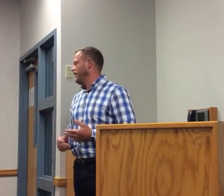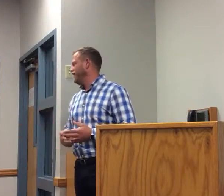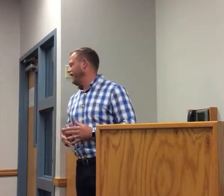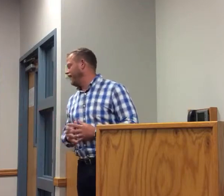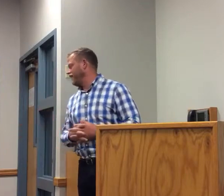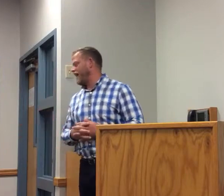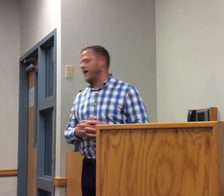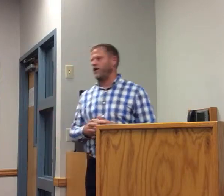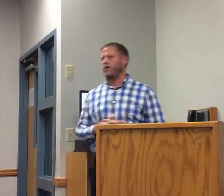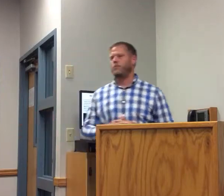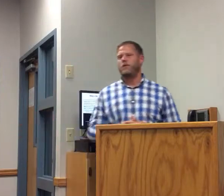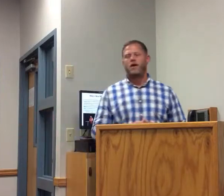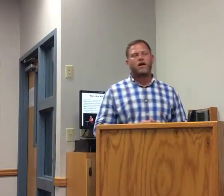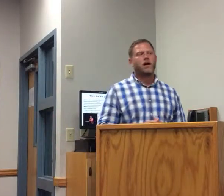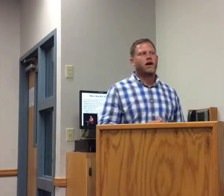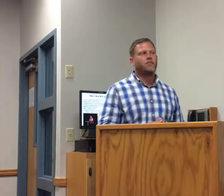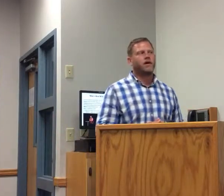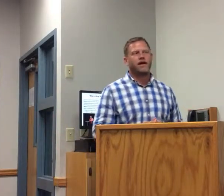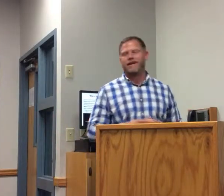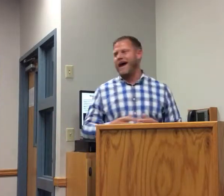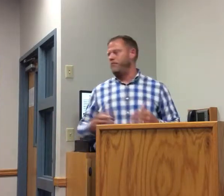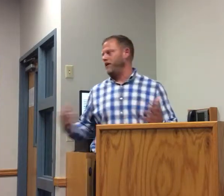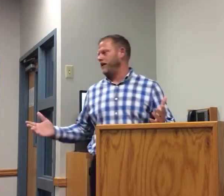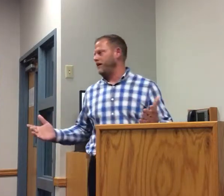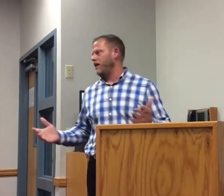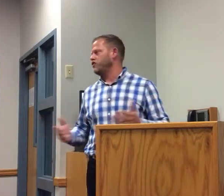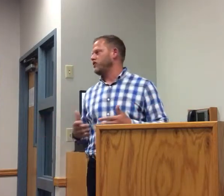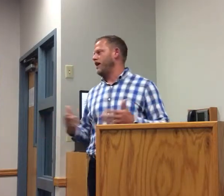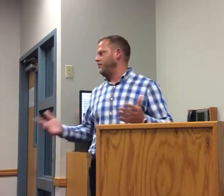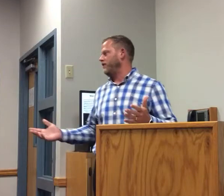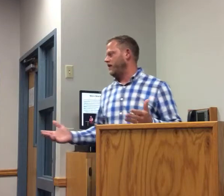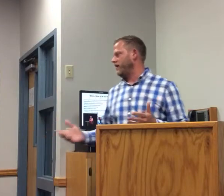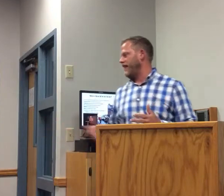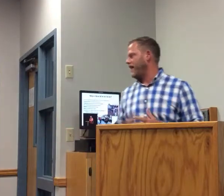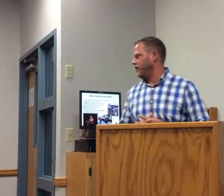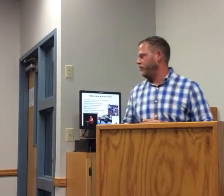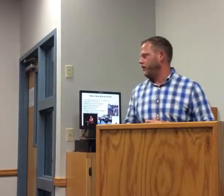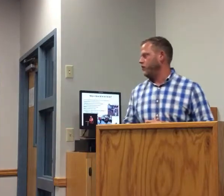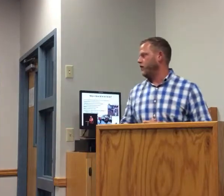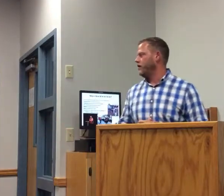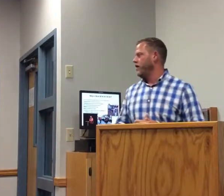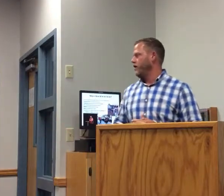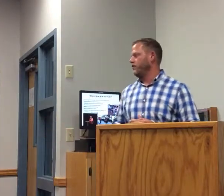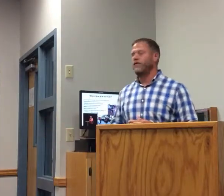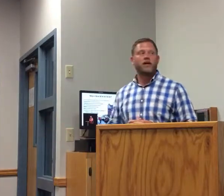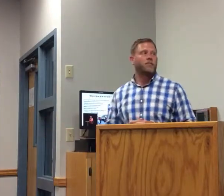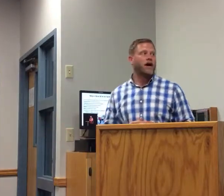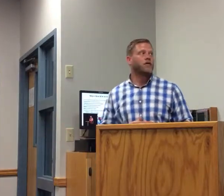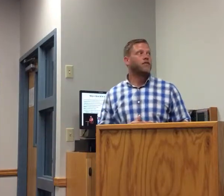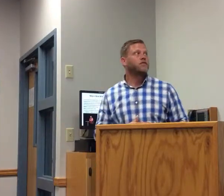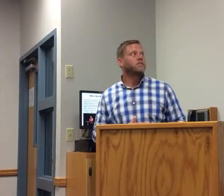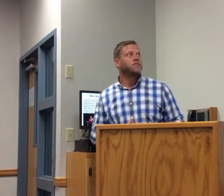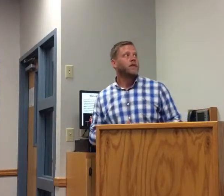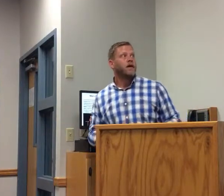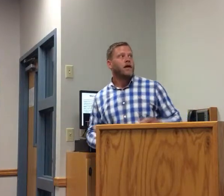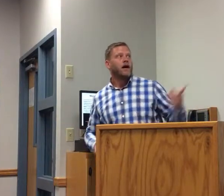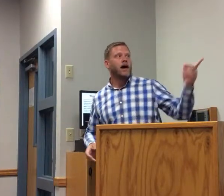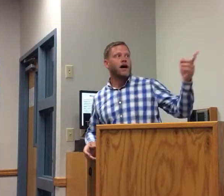actually getting that help and not being ashamed of getting that help anymore was very